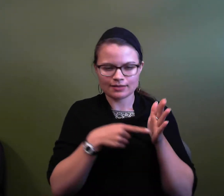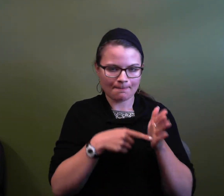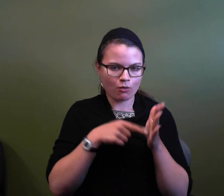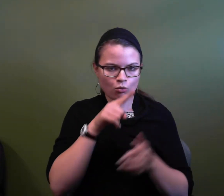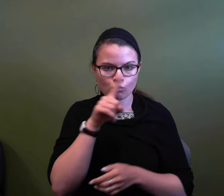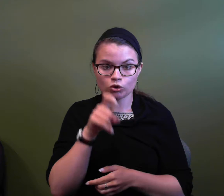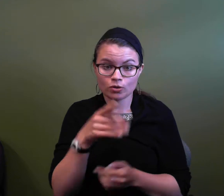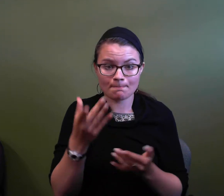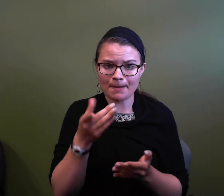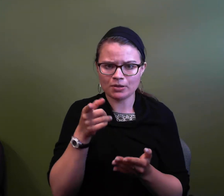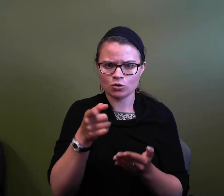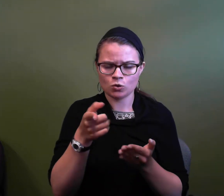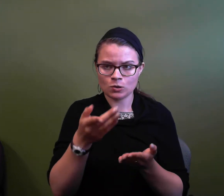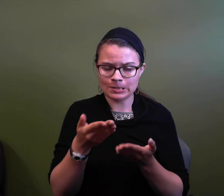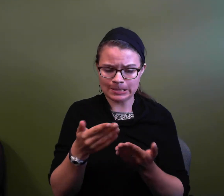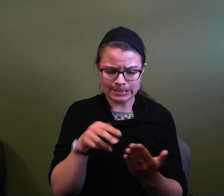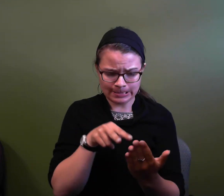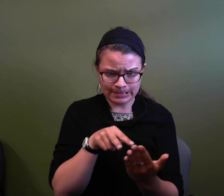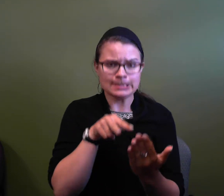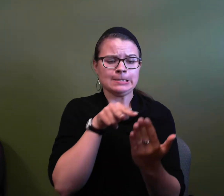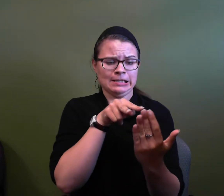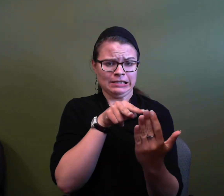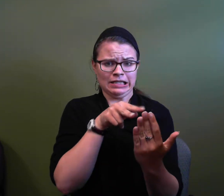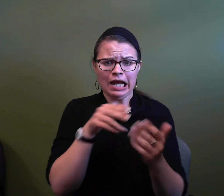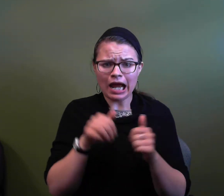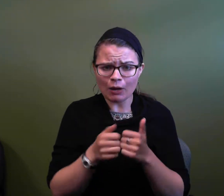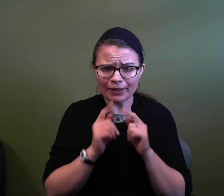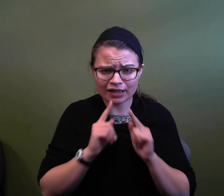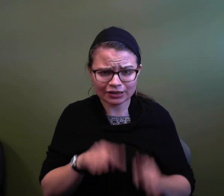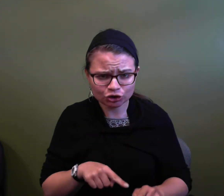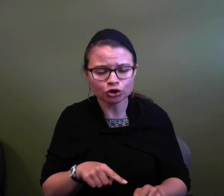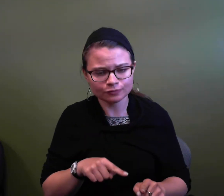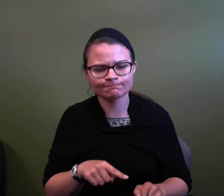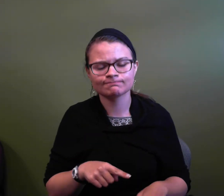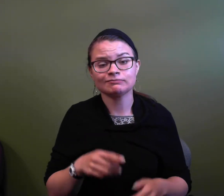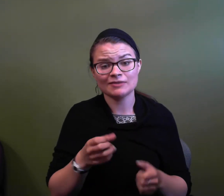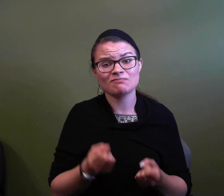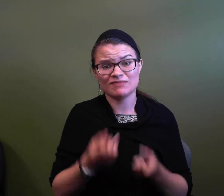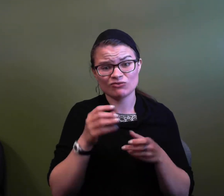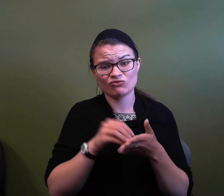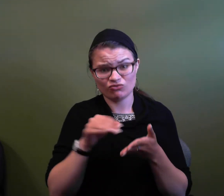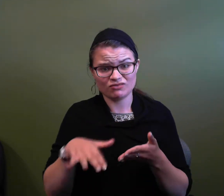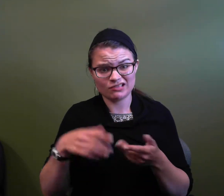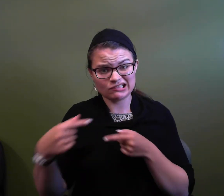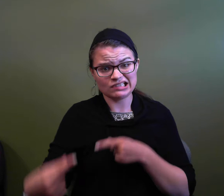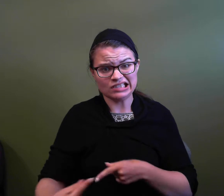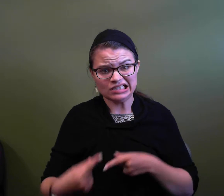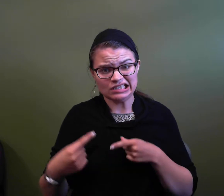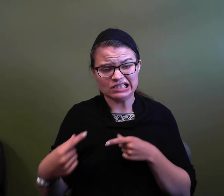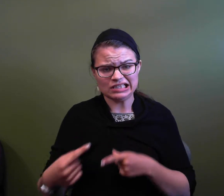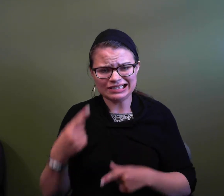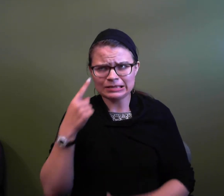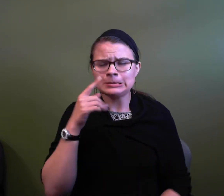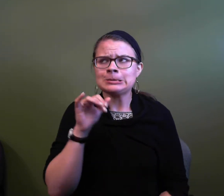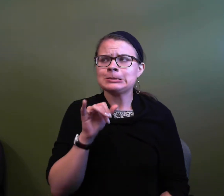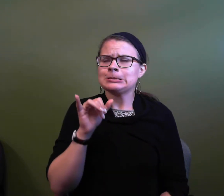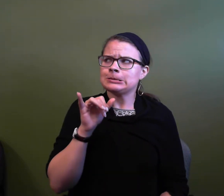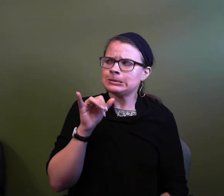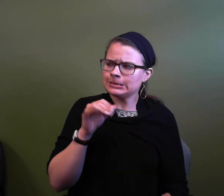students have is in their answer to this question. They see this and they think, okay, education is the most important factor in the development